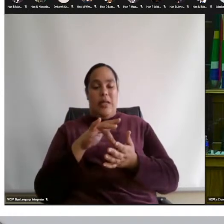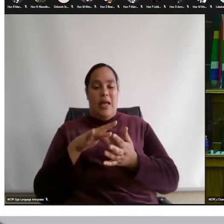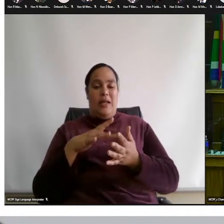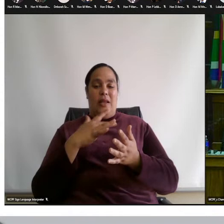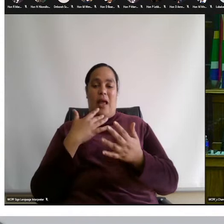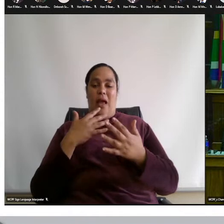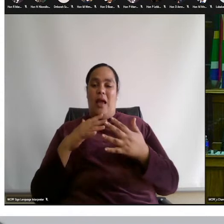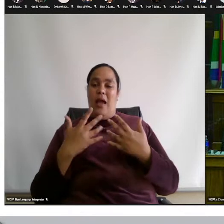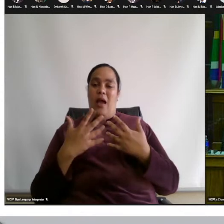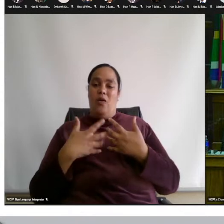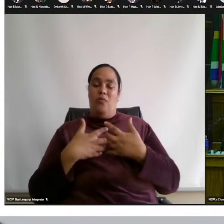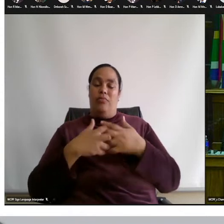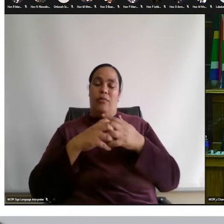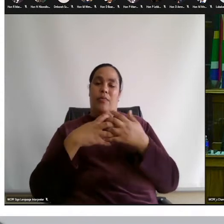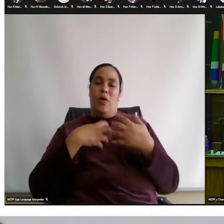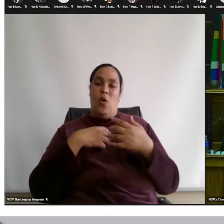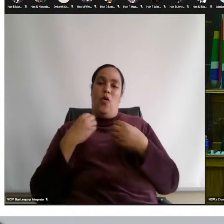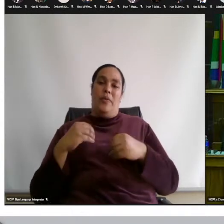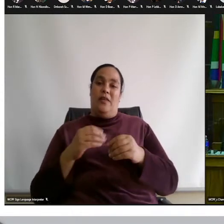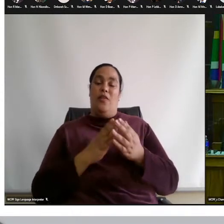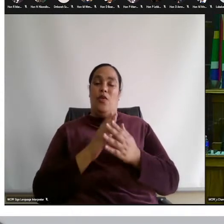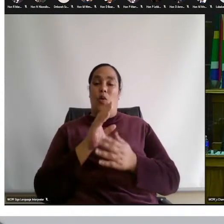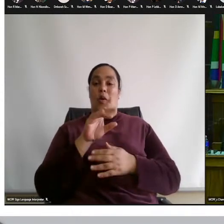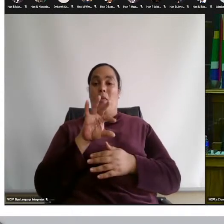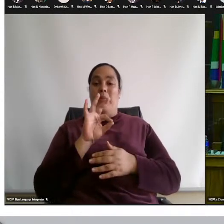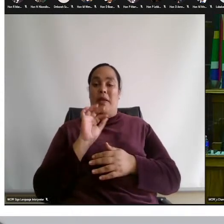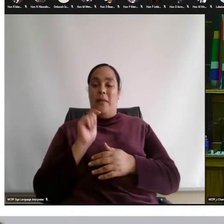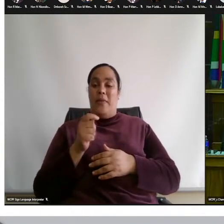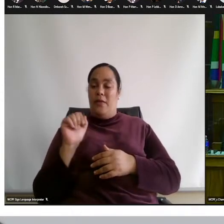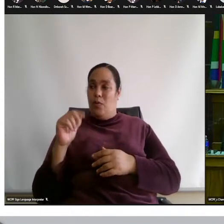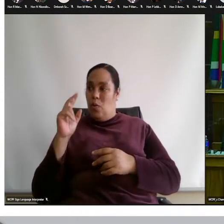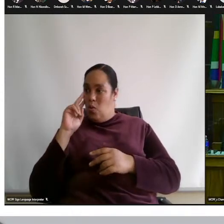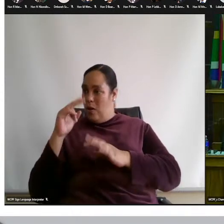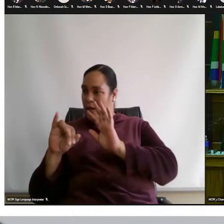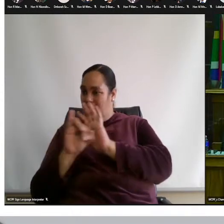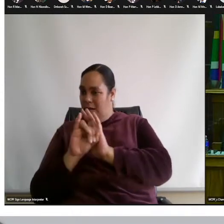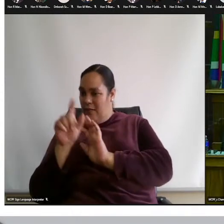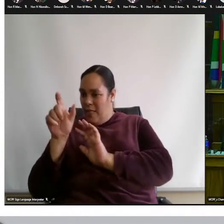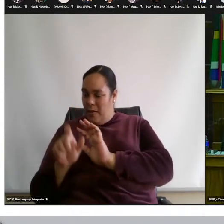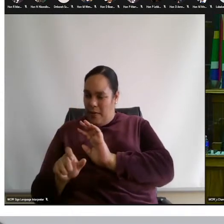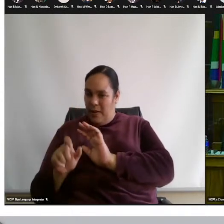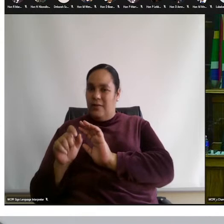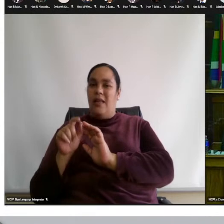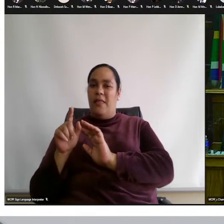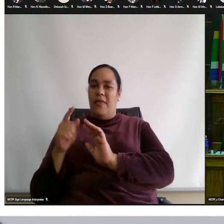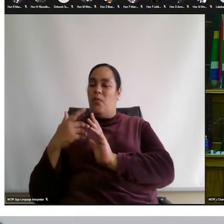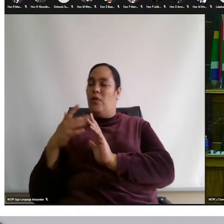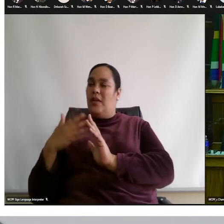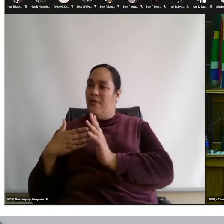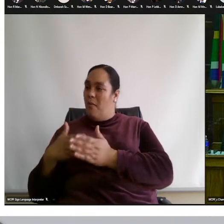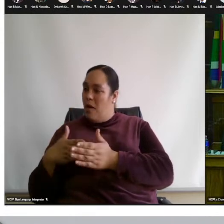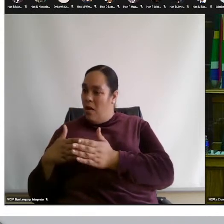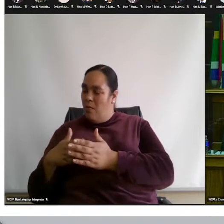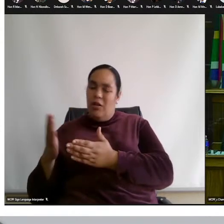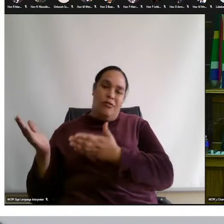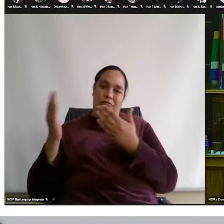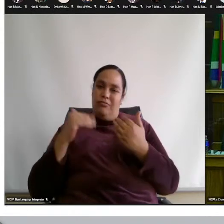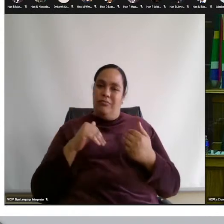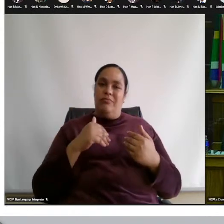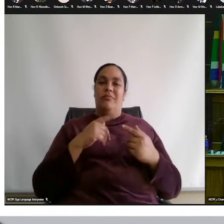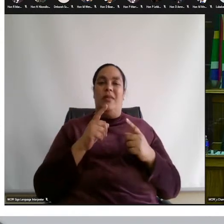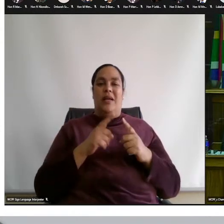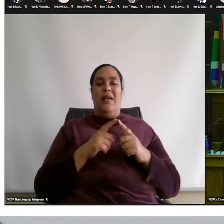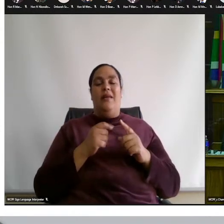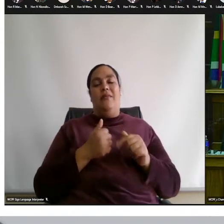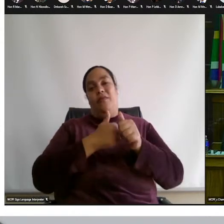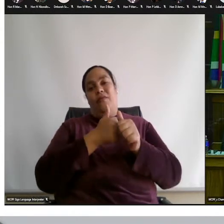are identified by Pick and Pay while we assist in unblocking any obstacles and, where applicable, for